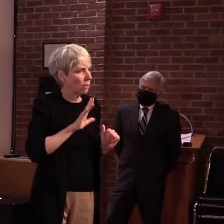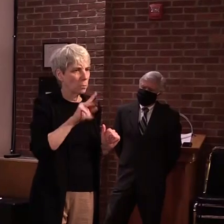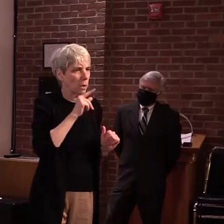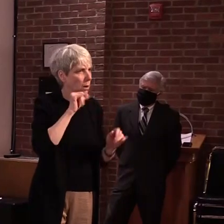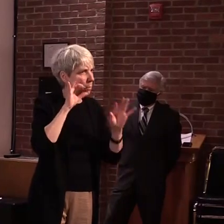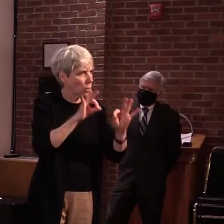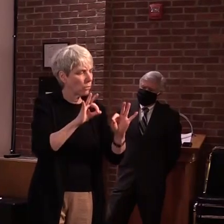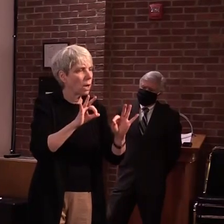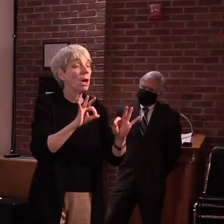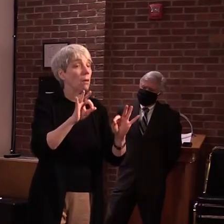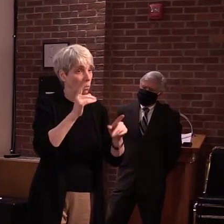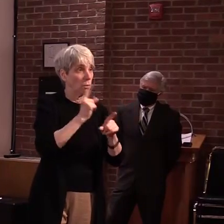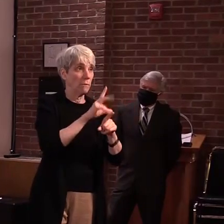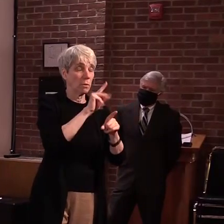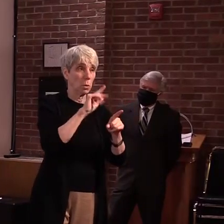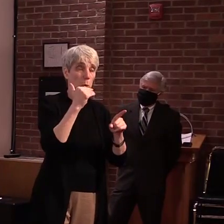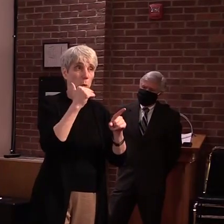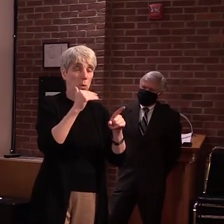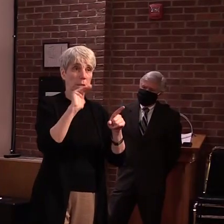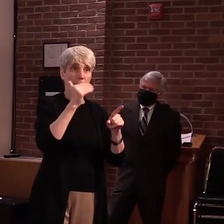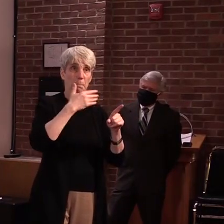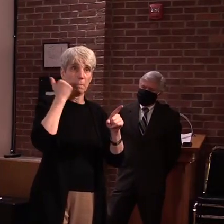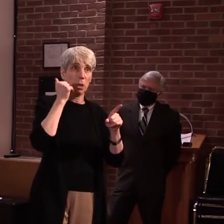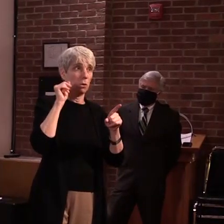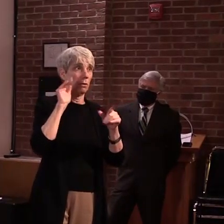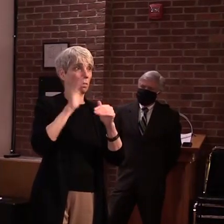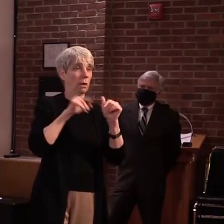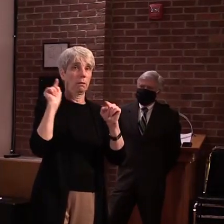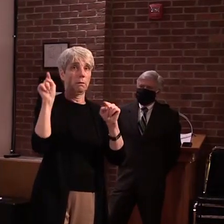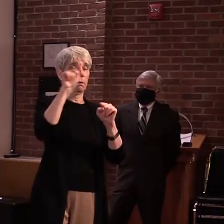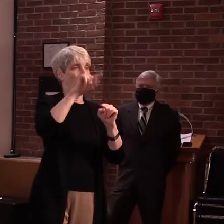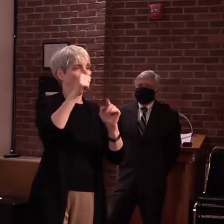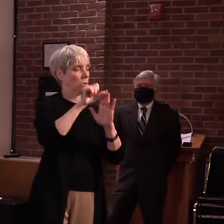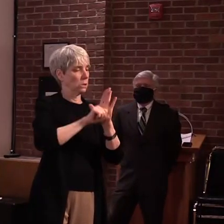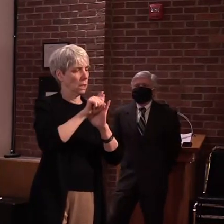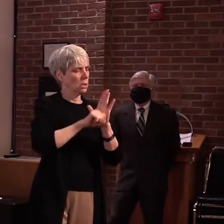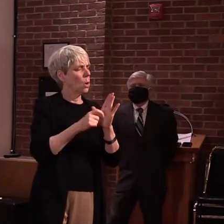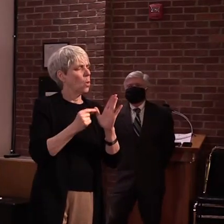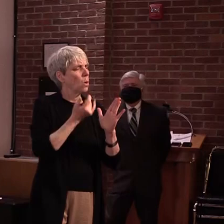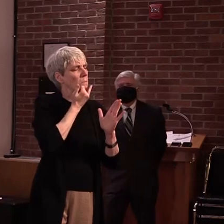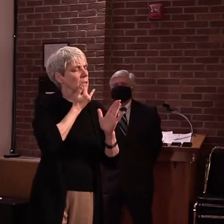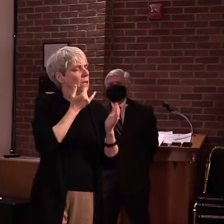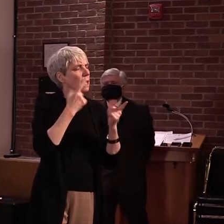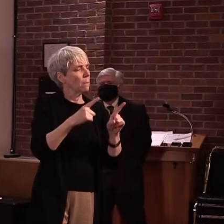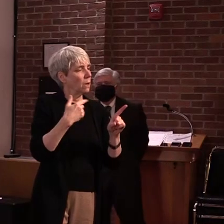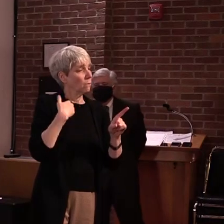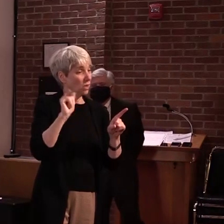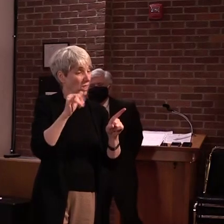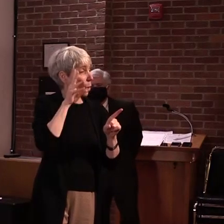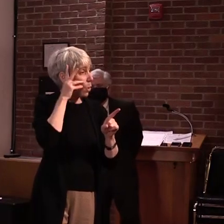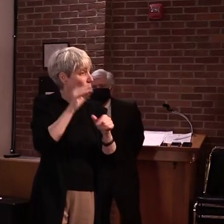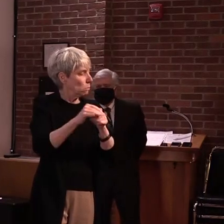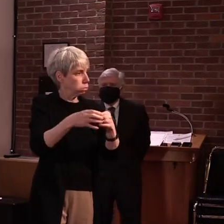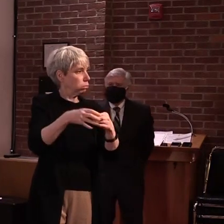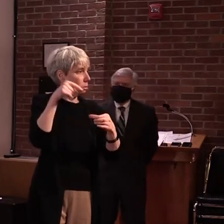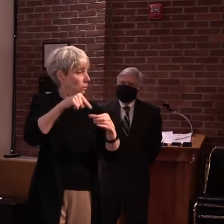other states, but what is your assessment of that? What mistakes do you think were made in the past? Is Winooski one of them? Did something